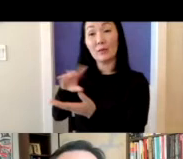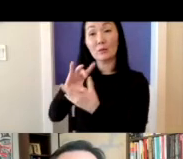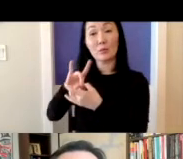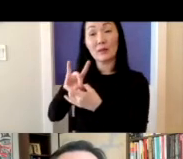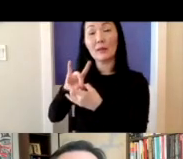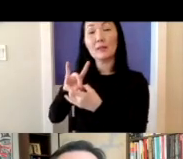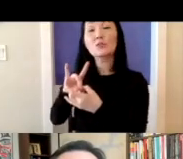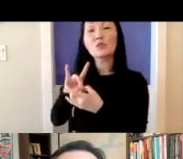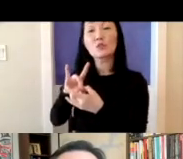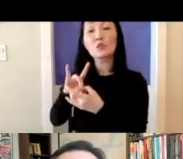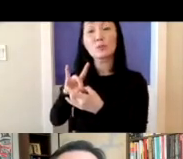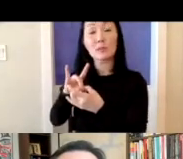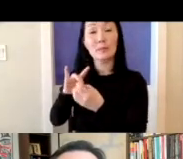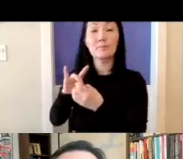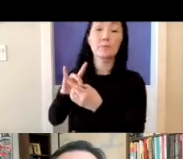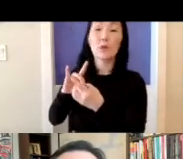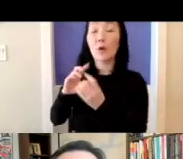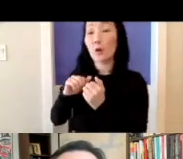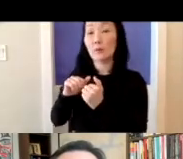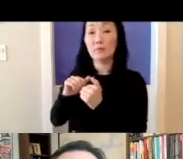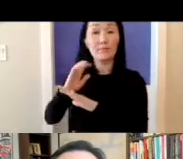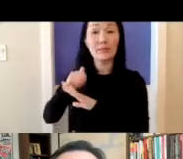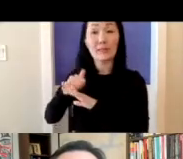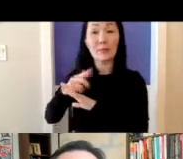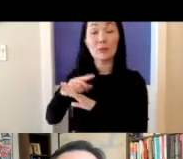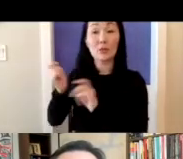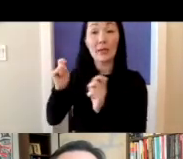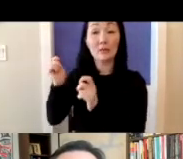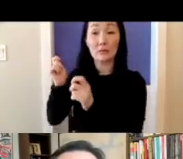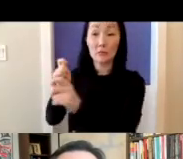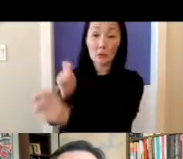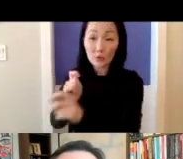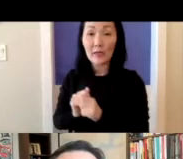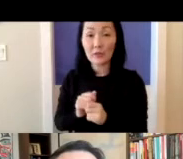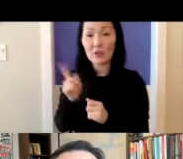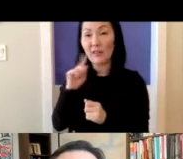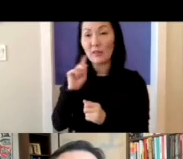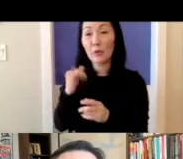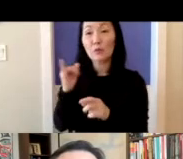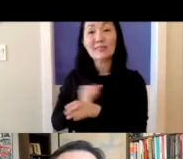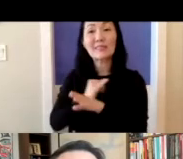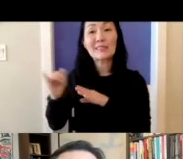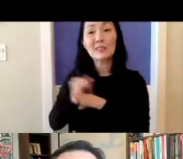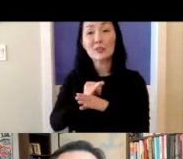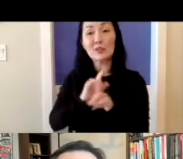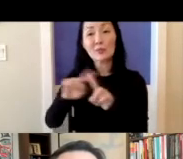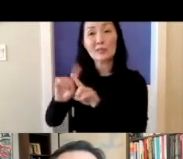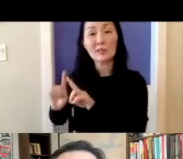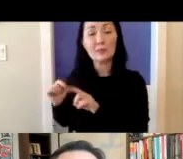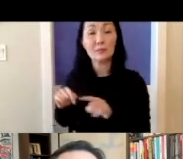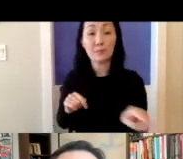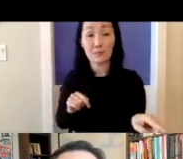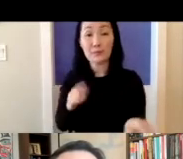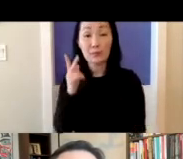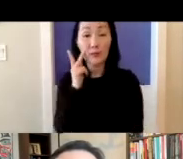are established and are changing themselves that I think is important to note. I think that this image of the departure of the Coast